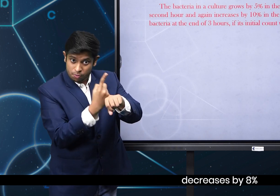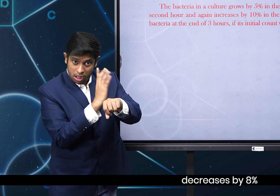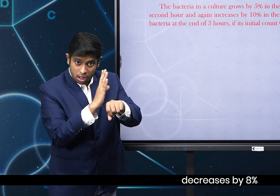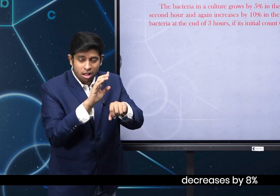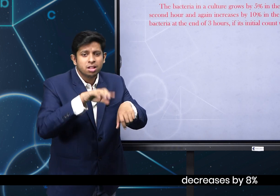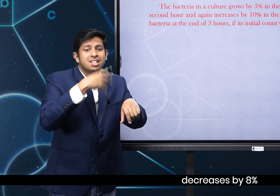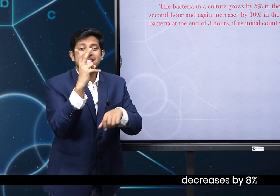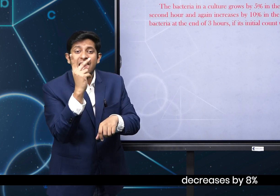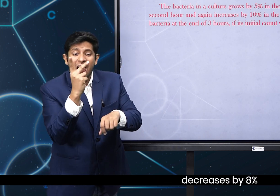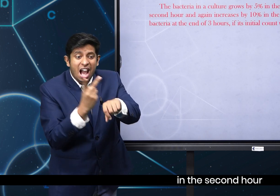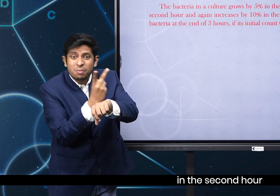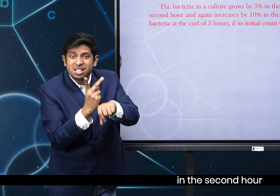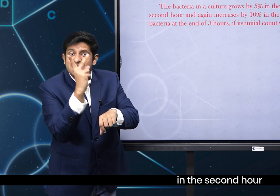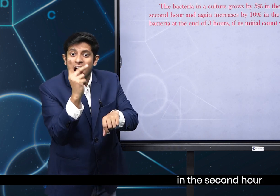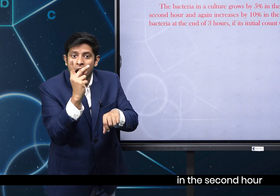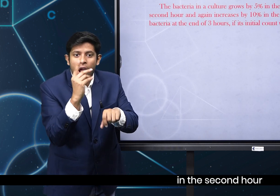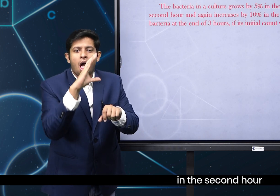decreases by 8% in the second hour,